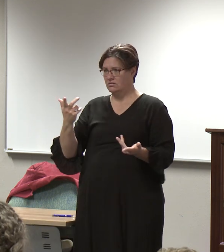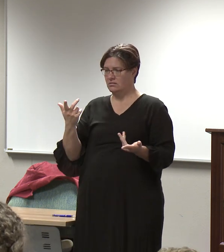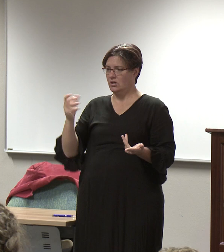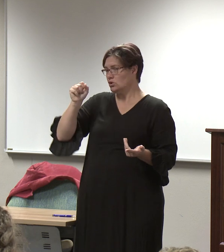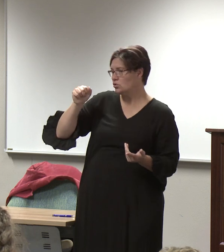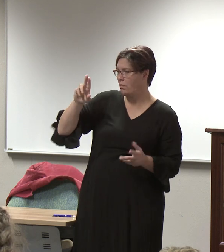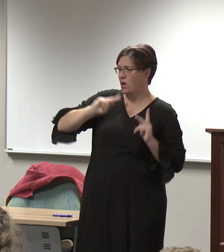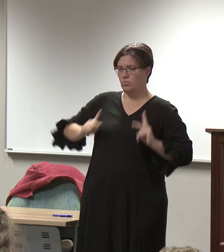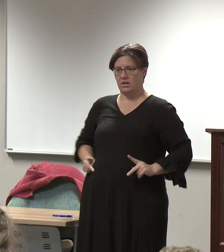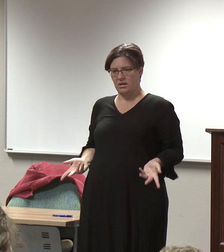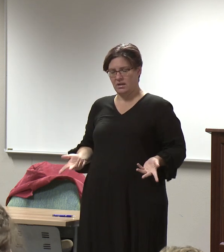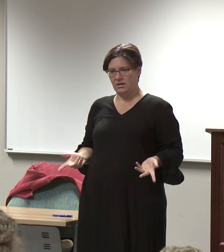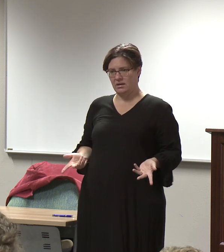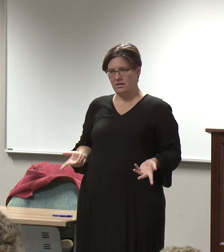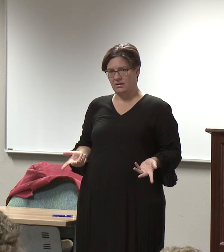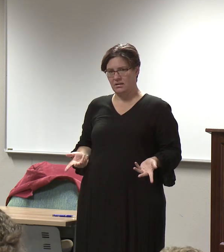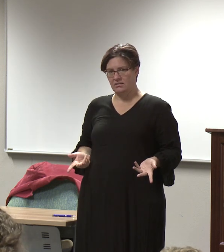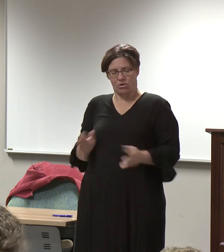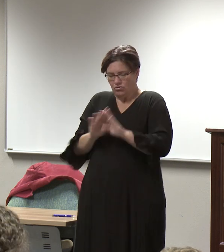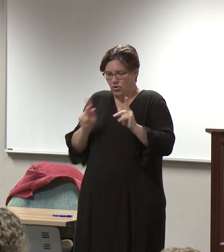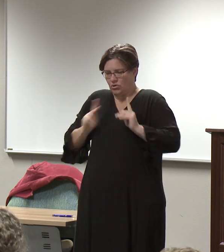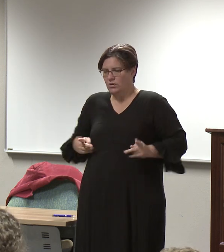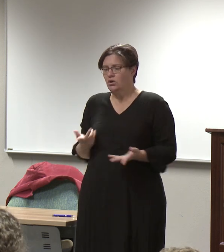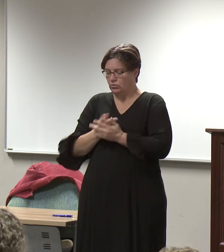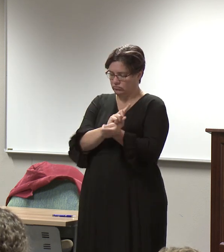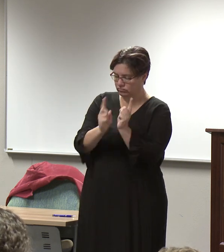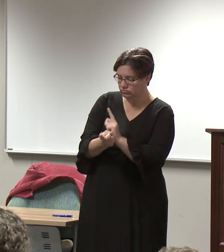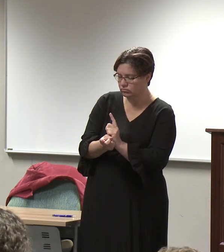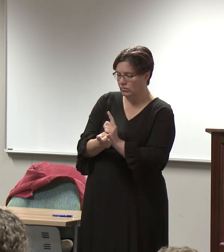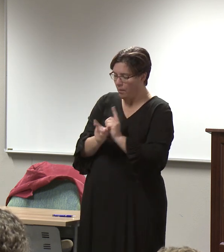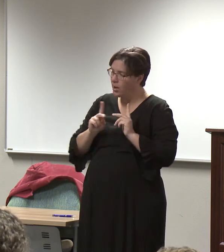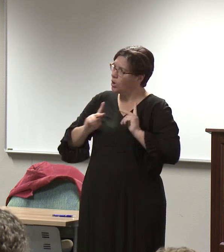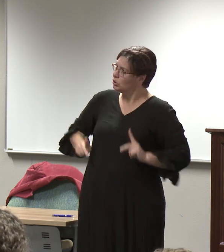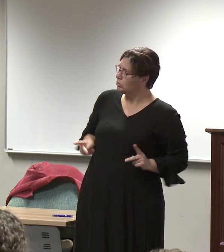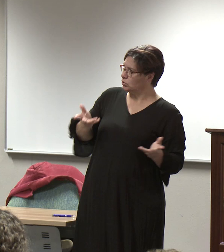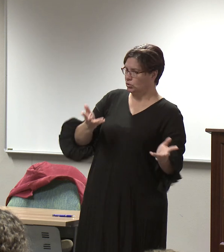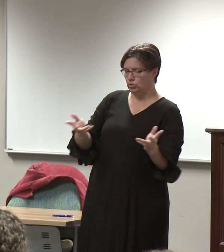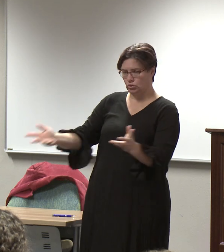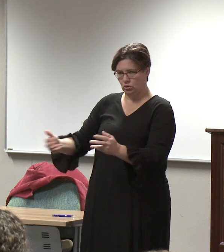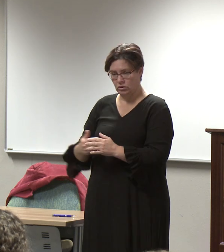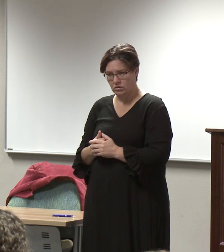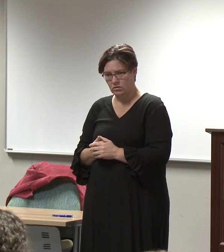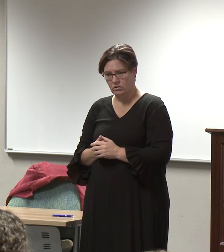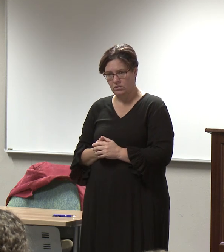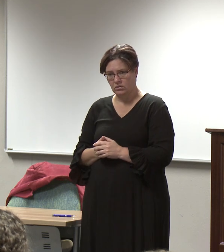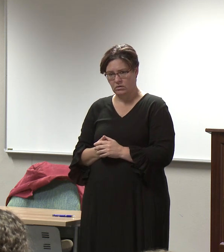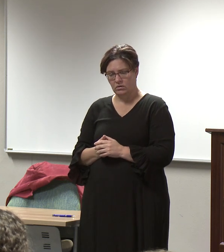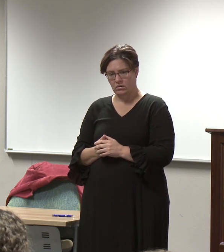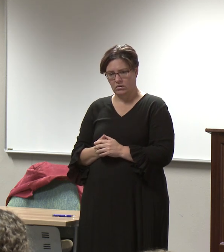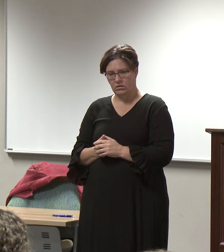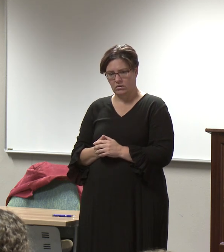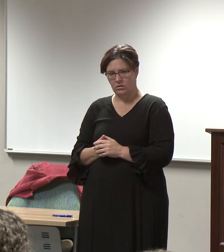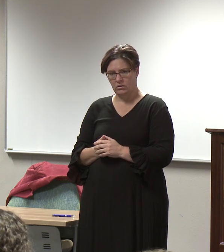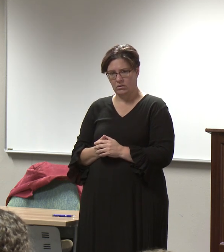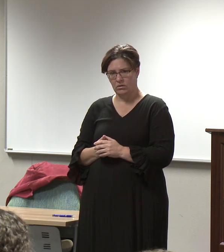Was an extra human to convince the people of humanity, right? Now, we don't need that